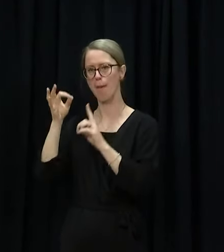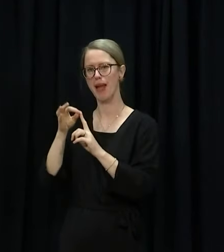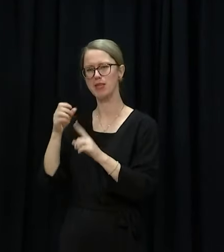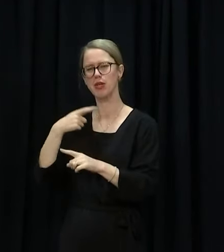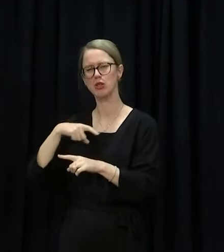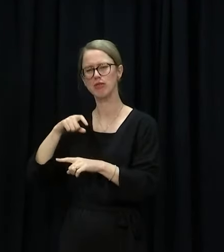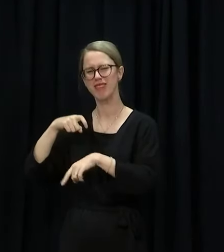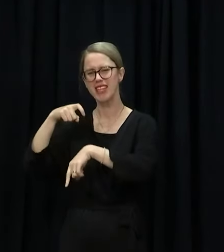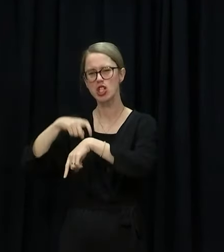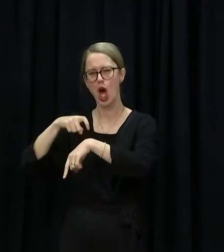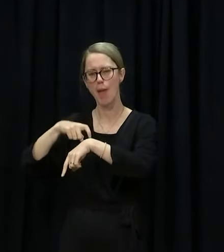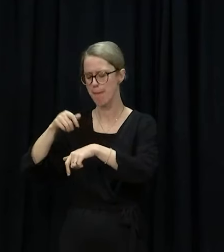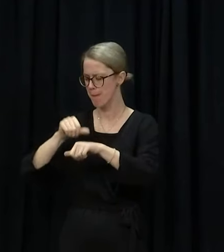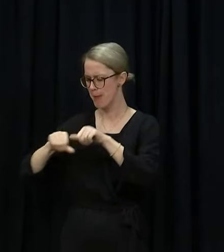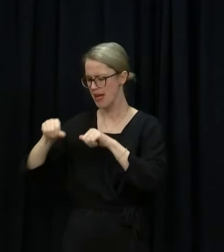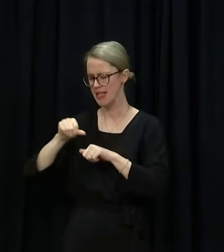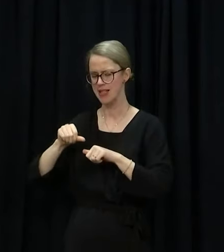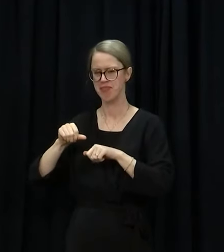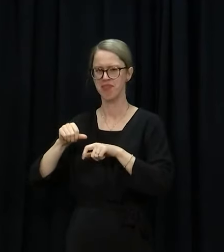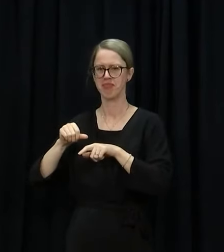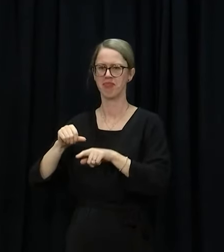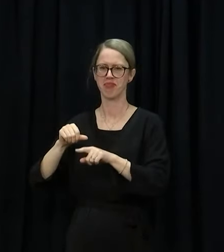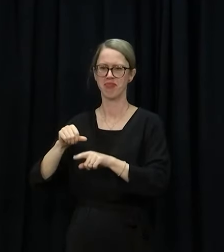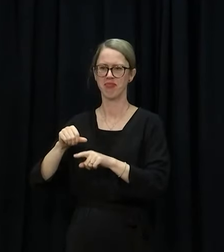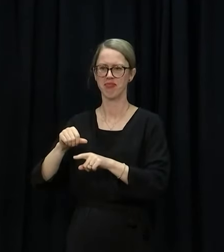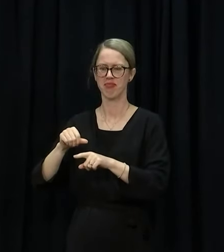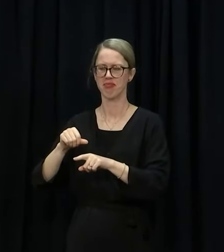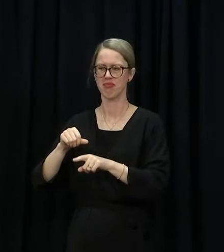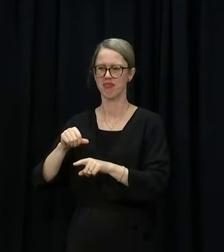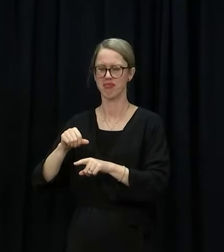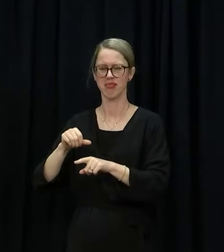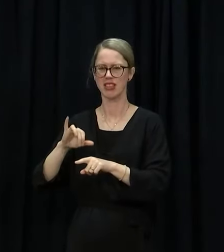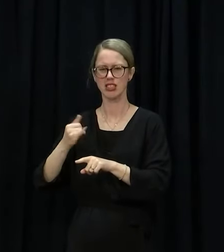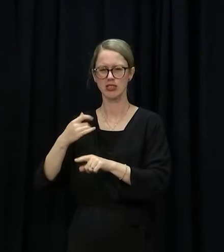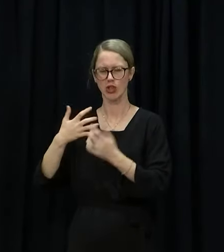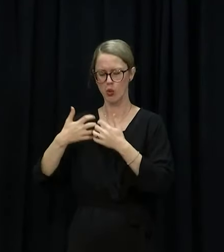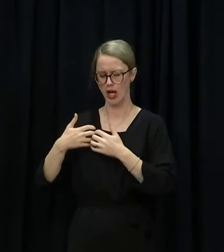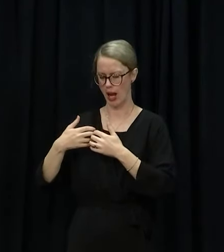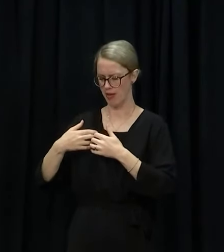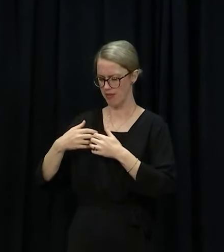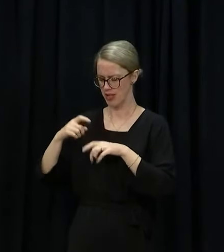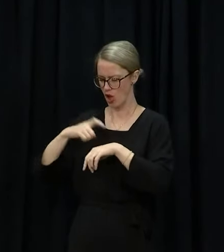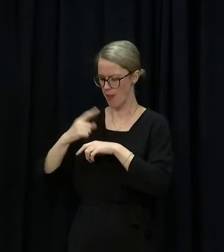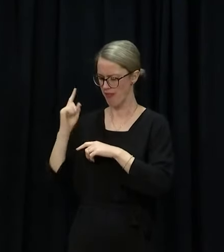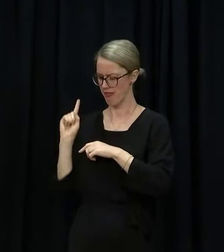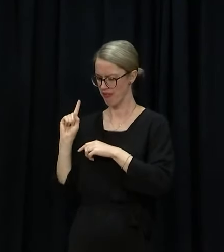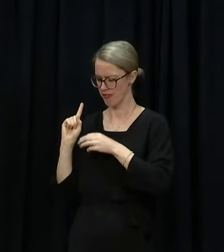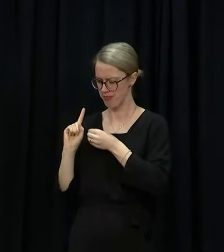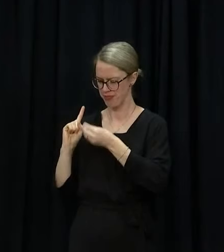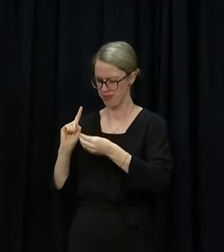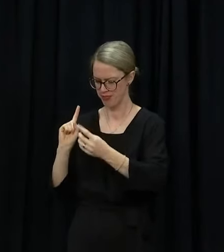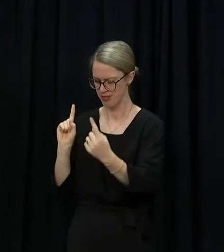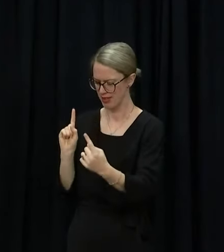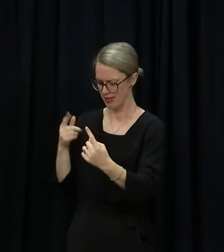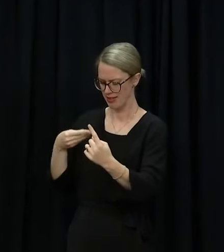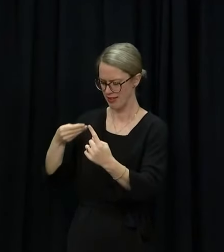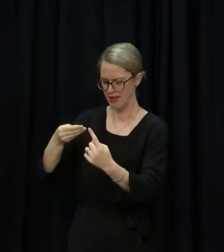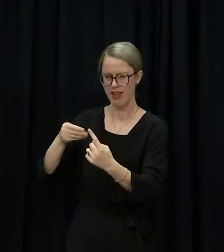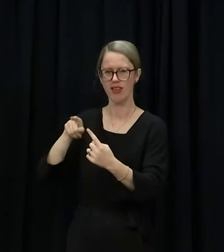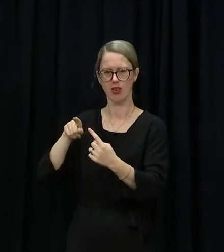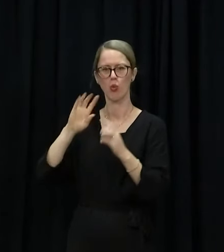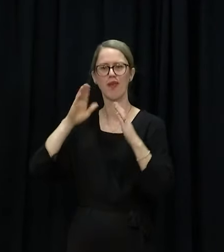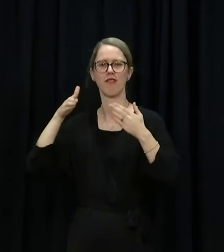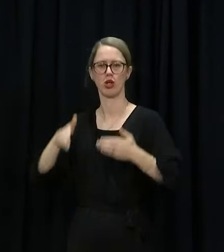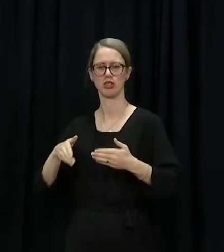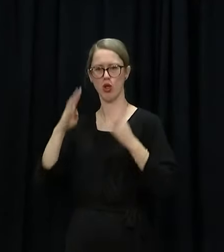of timing. There's no other reason really more than that, than the timing of the onset and then some of the other cases that we're